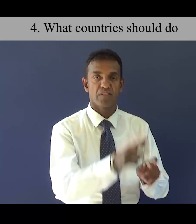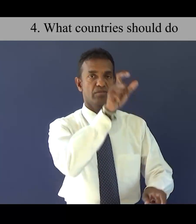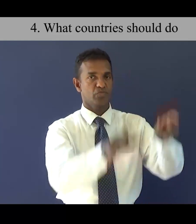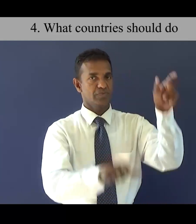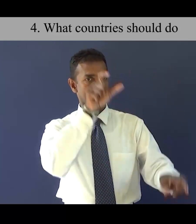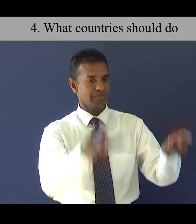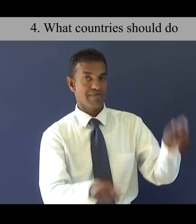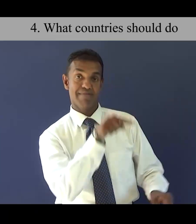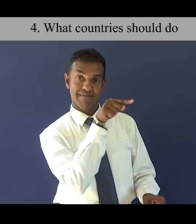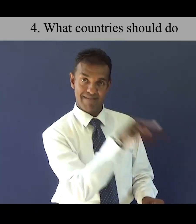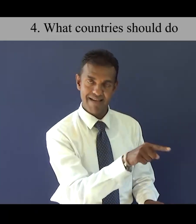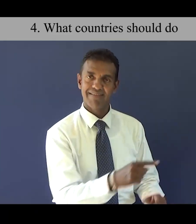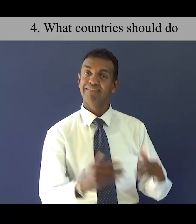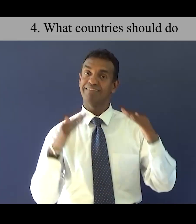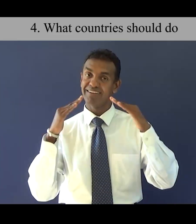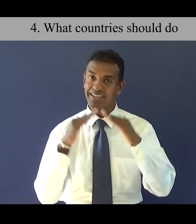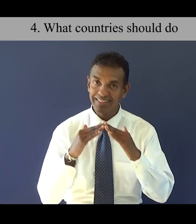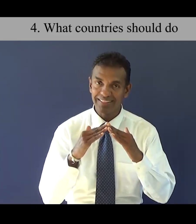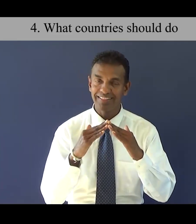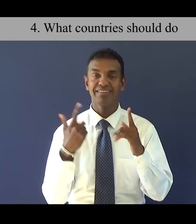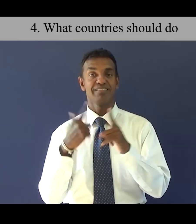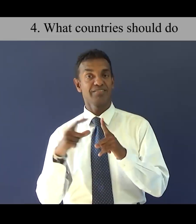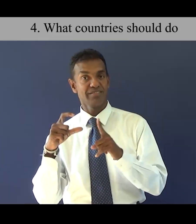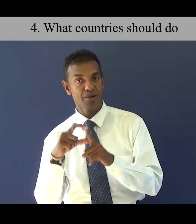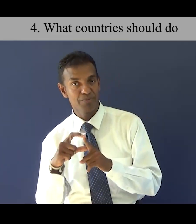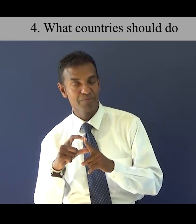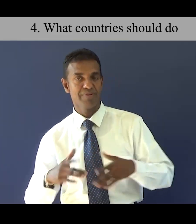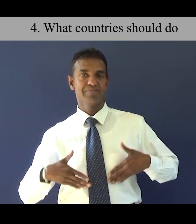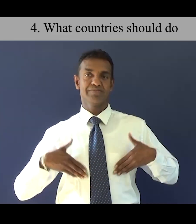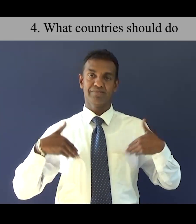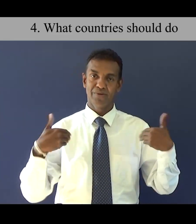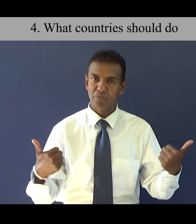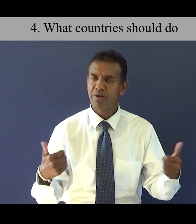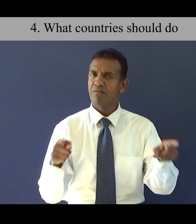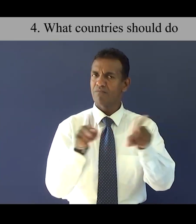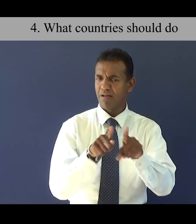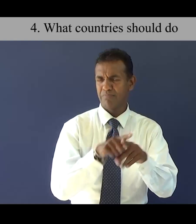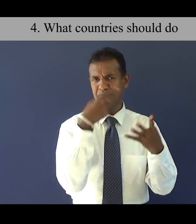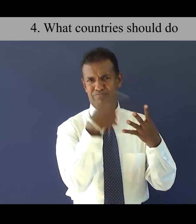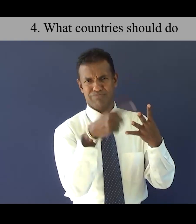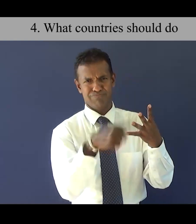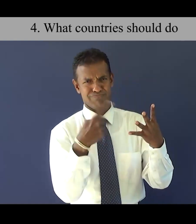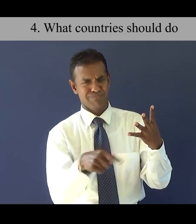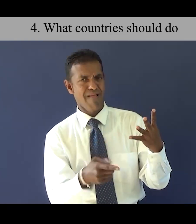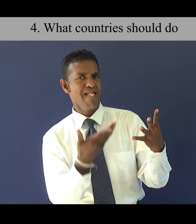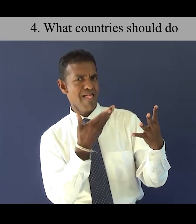equal access to things like housing, education, and health